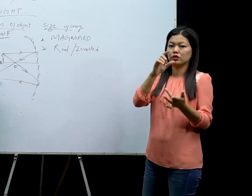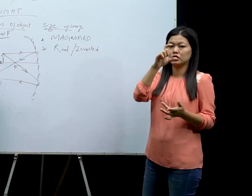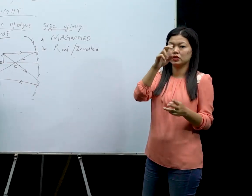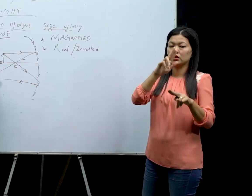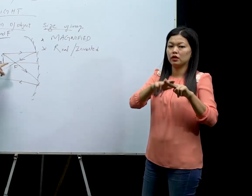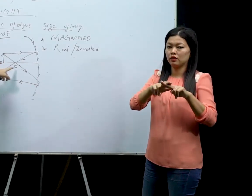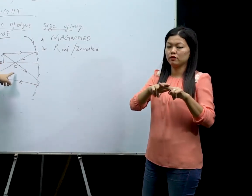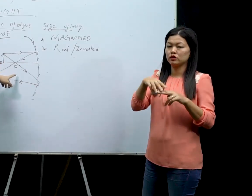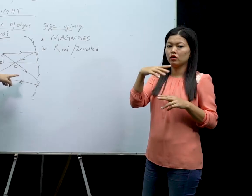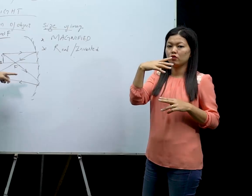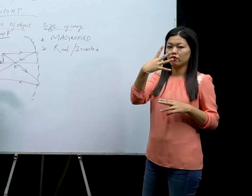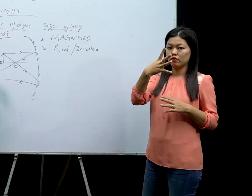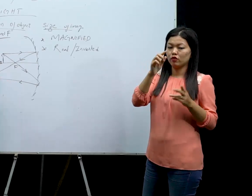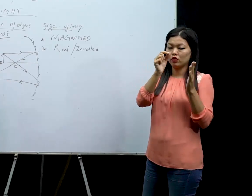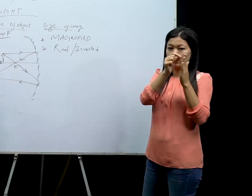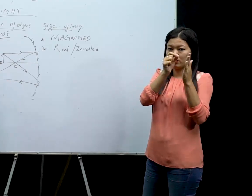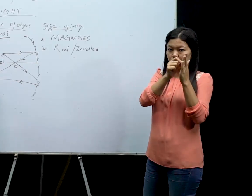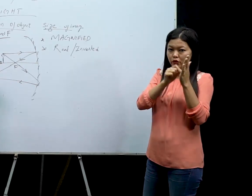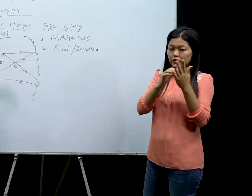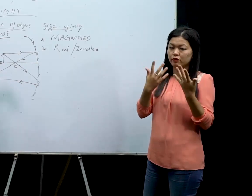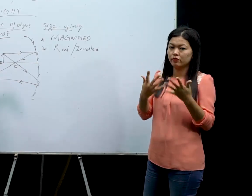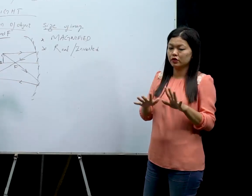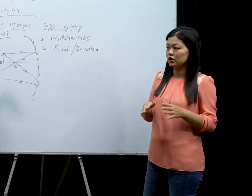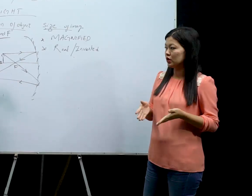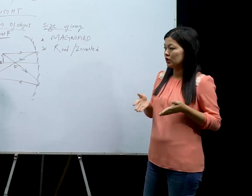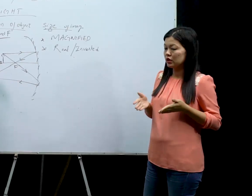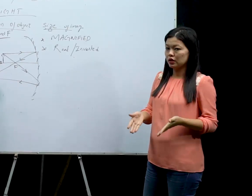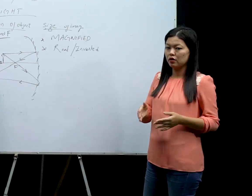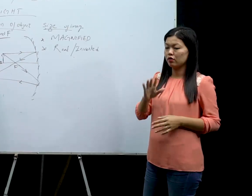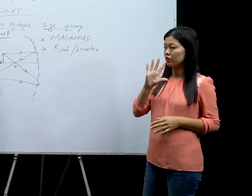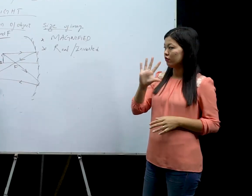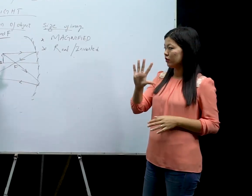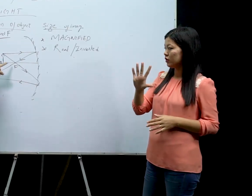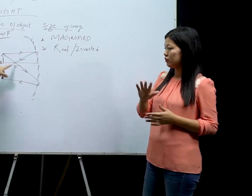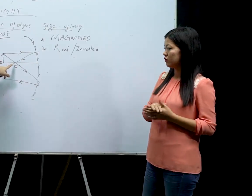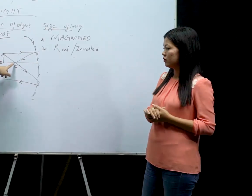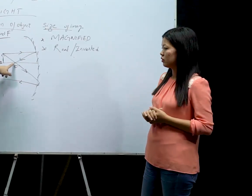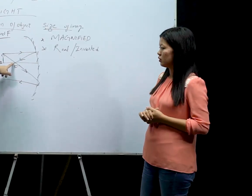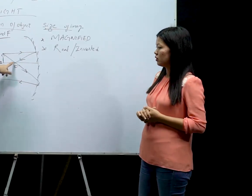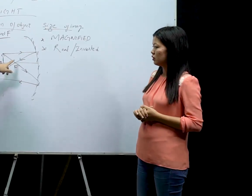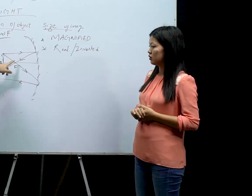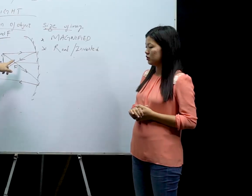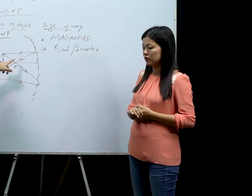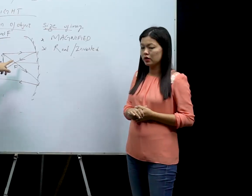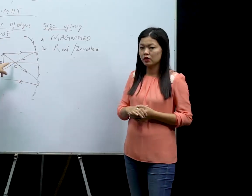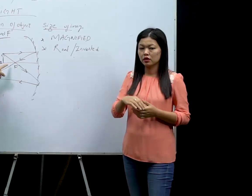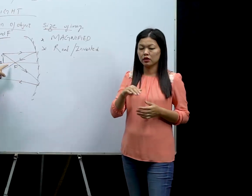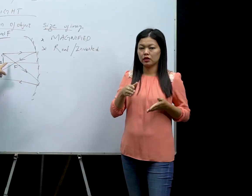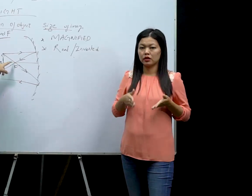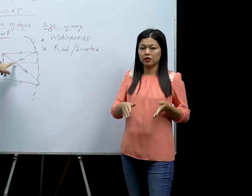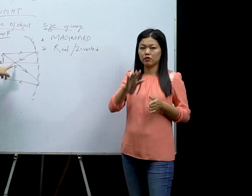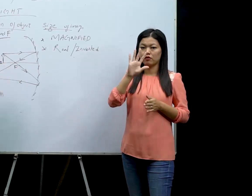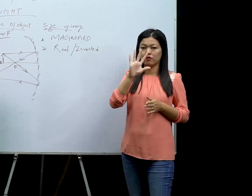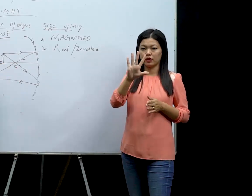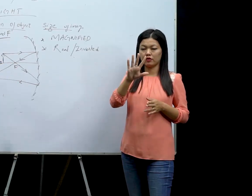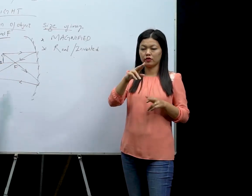now is between C and F. So now this is the fifth one, okay? This is the fifth one will stand at the focus. Okay,